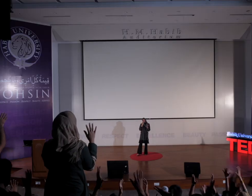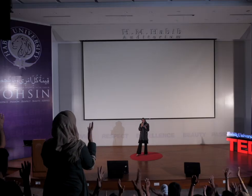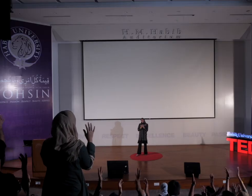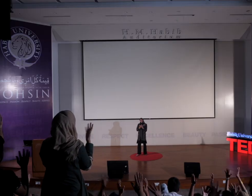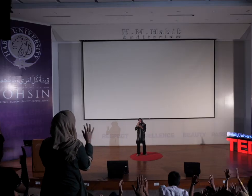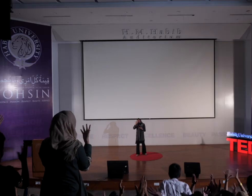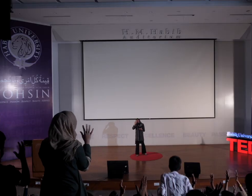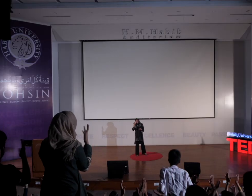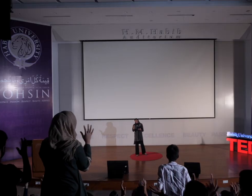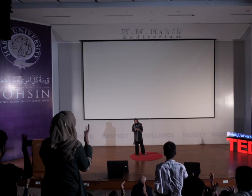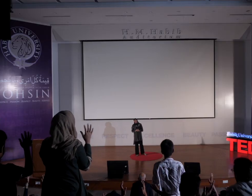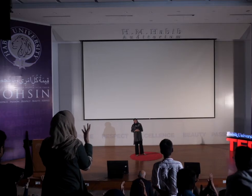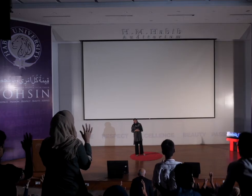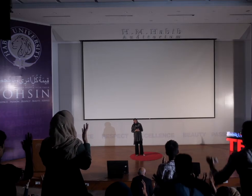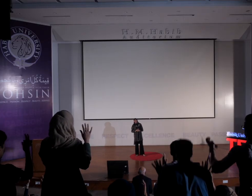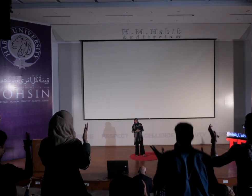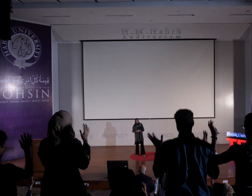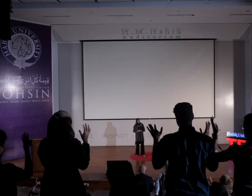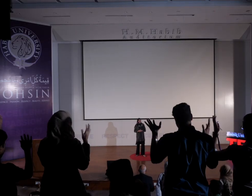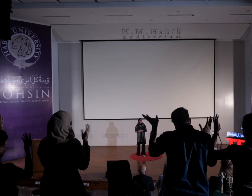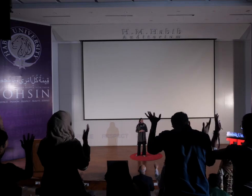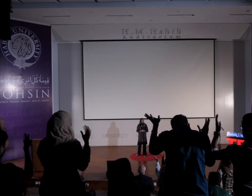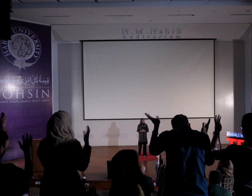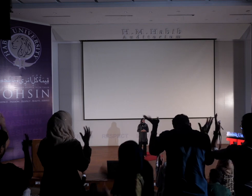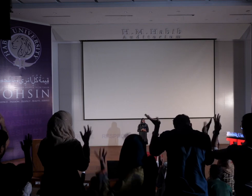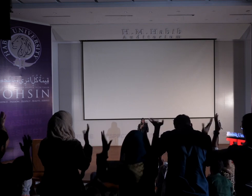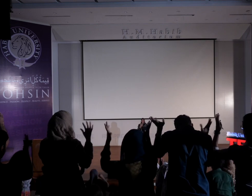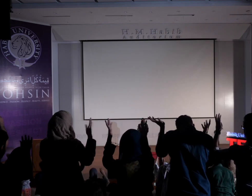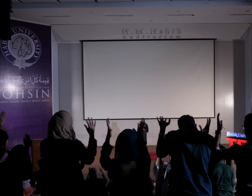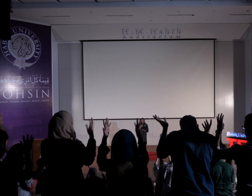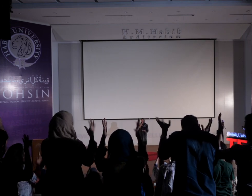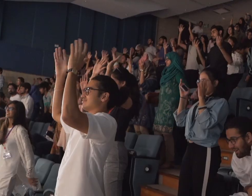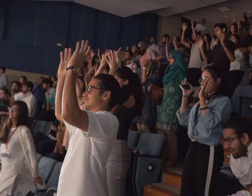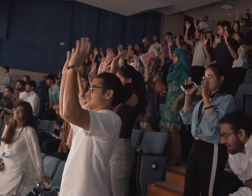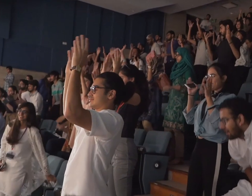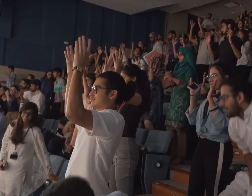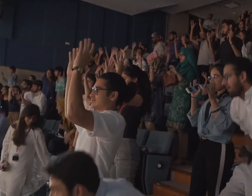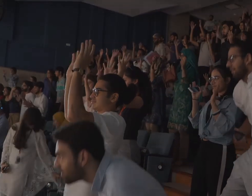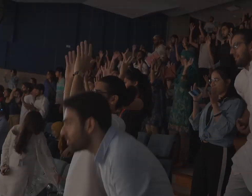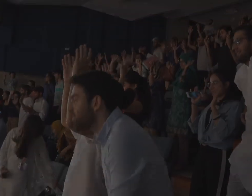Thank you for providing me with your love and with your courage. Thank you so much.